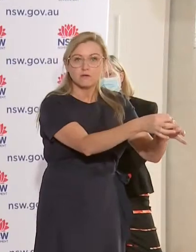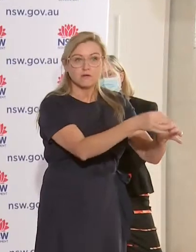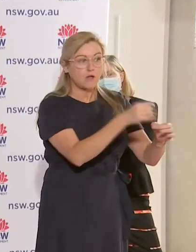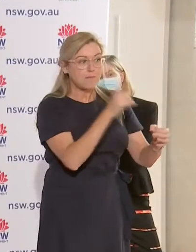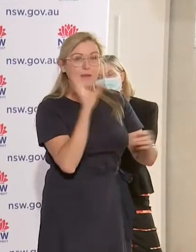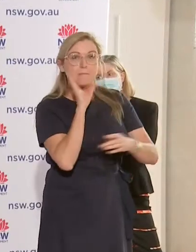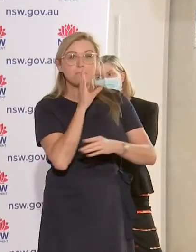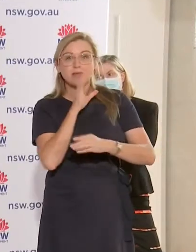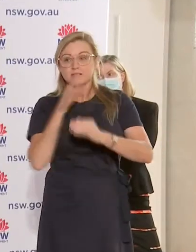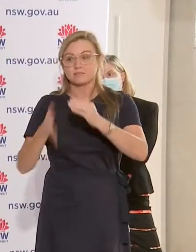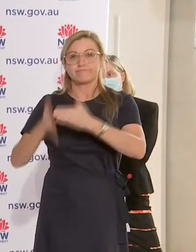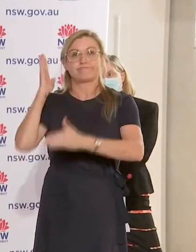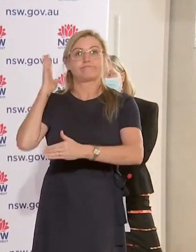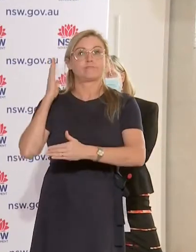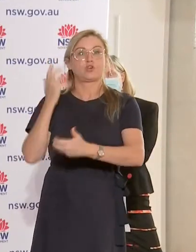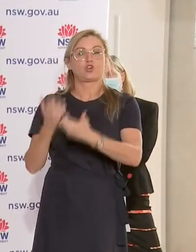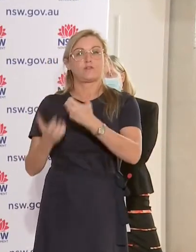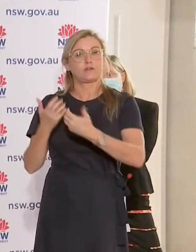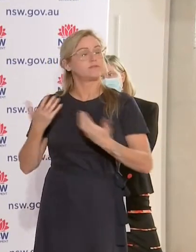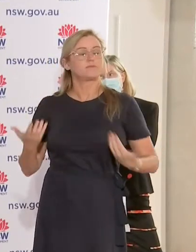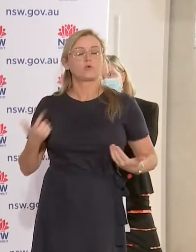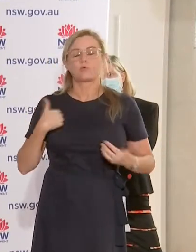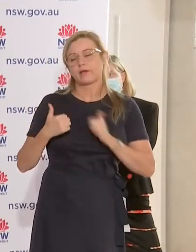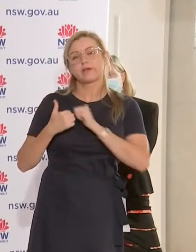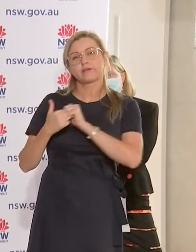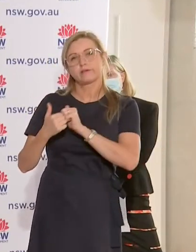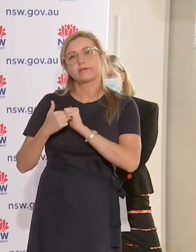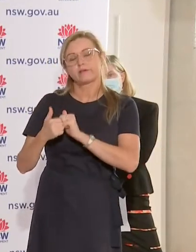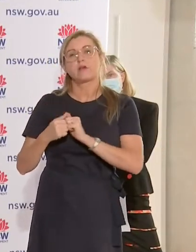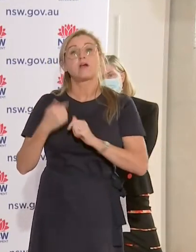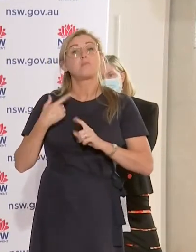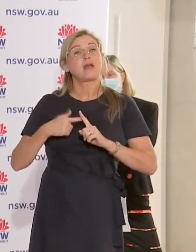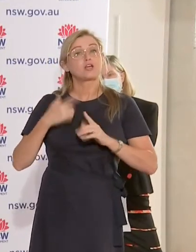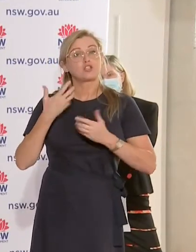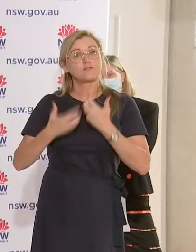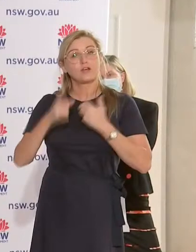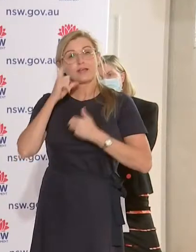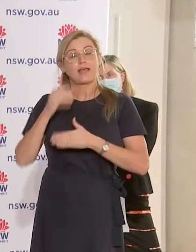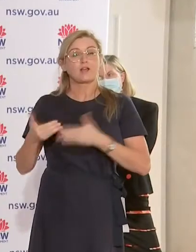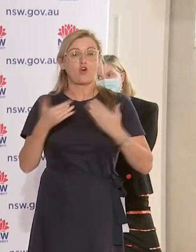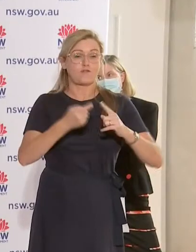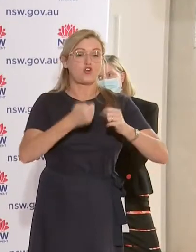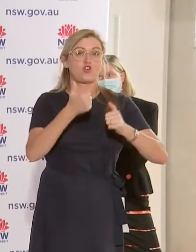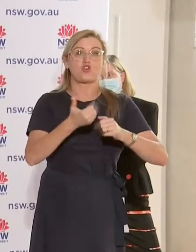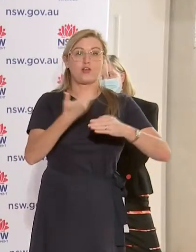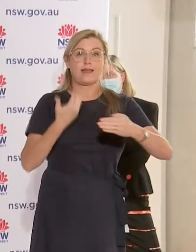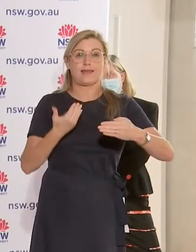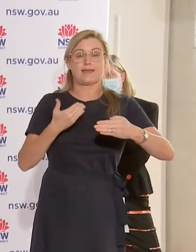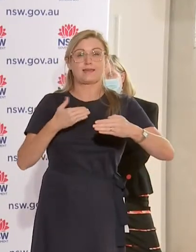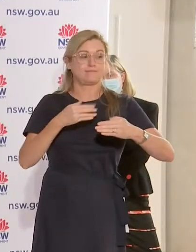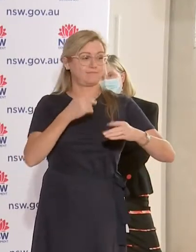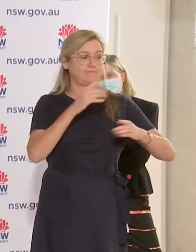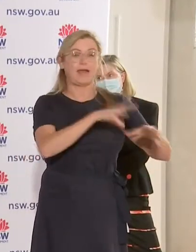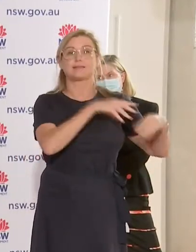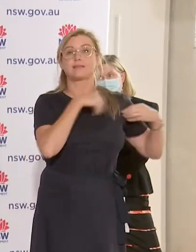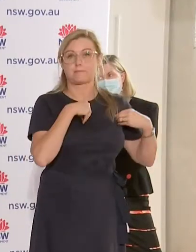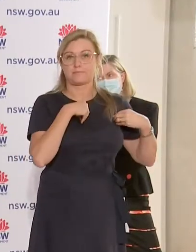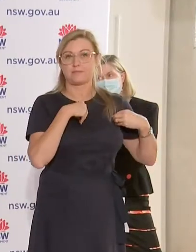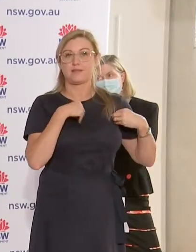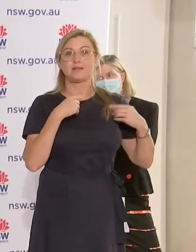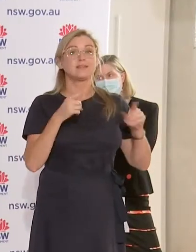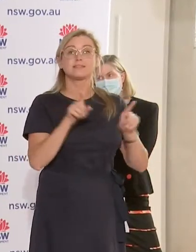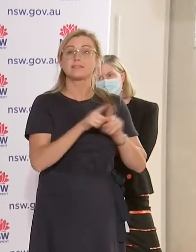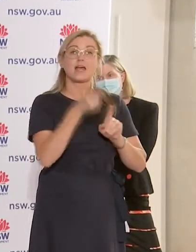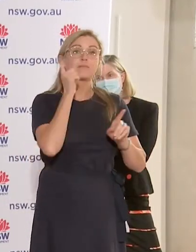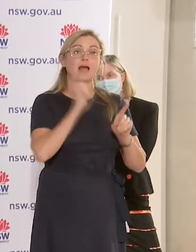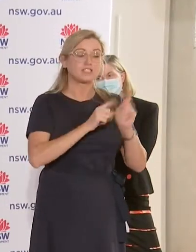entry. But remember, a lot of universities these days offer pre-admission as well. So we've consulted the tertiary sector, and Victorian students went